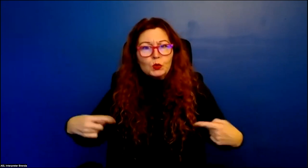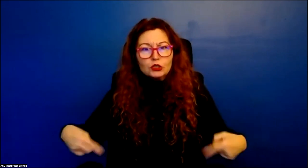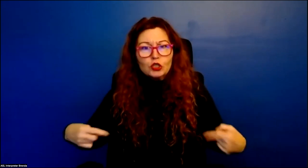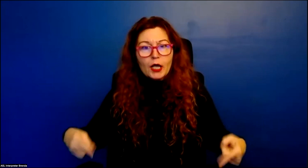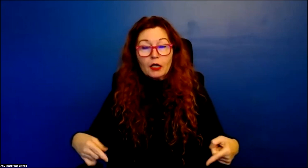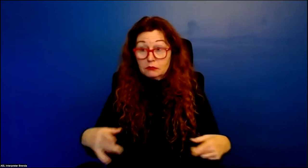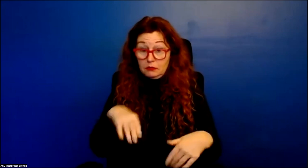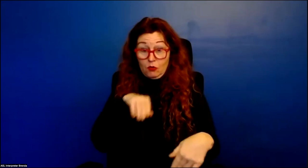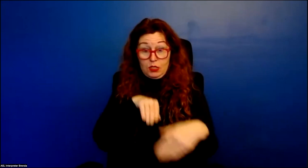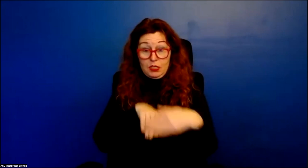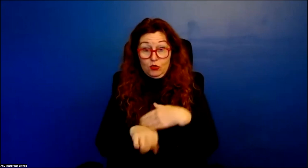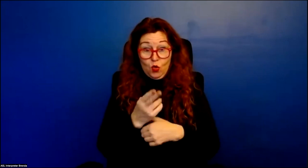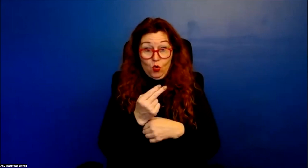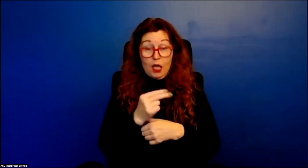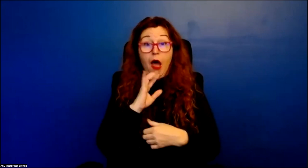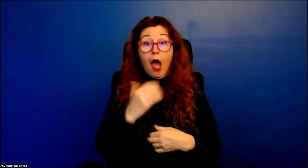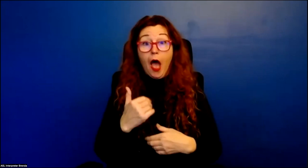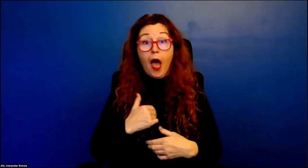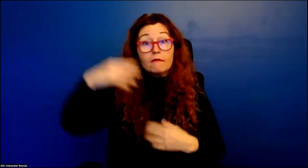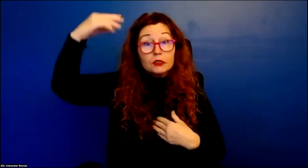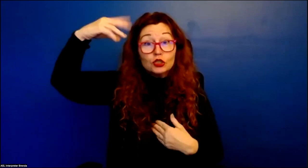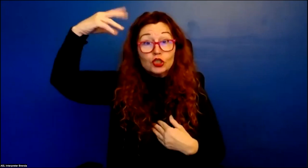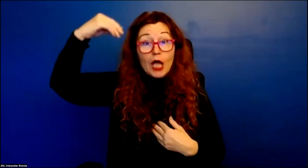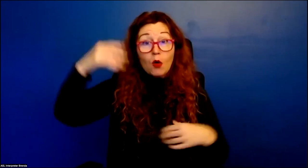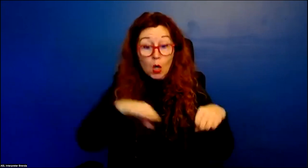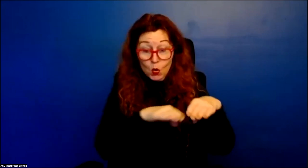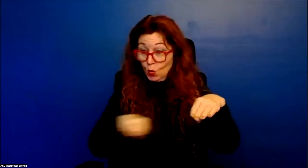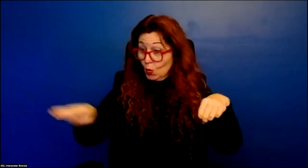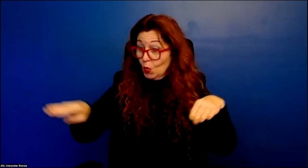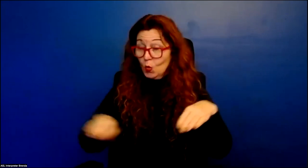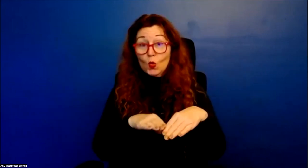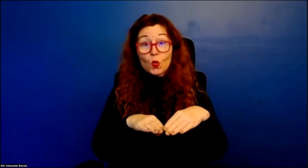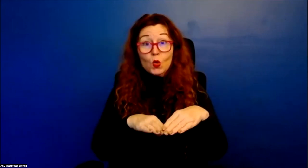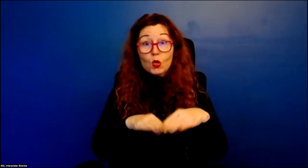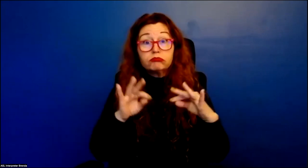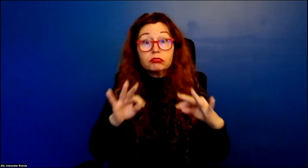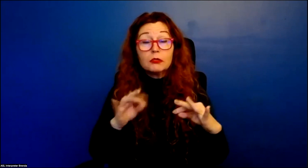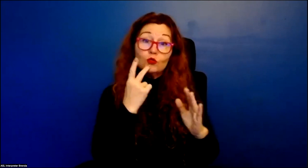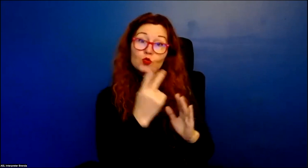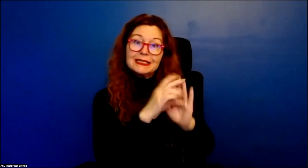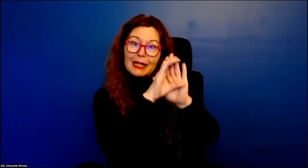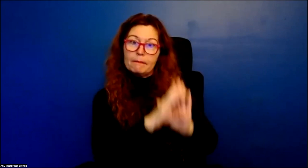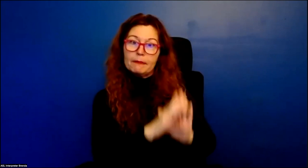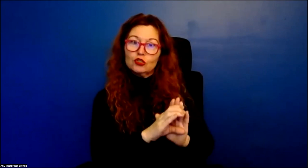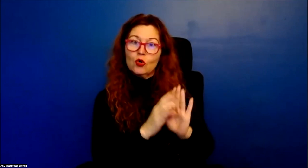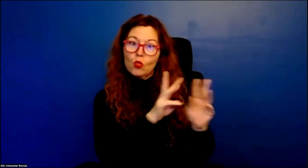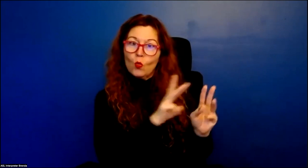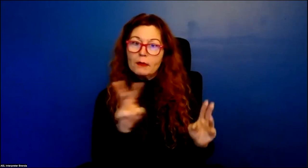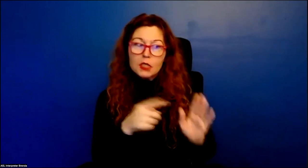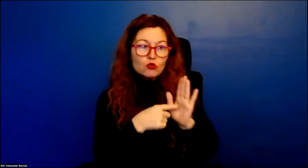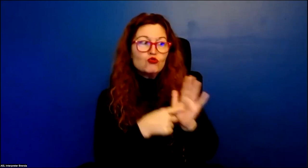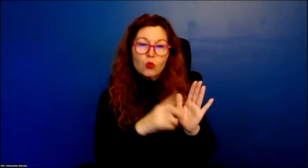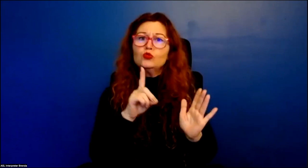walking into a walk-in shower and they're able to, that it matches what was on the website, that the accessible room is there, that